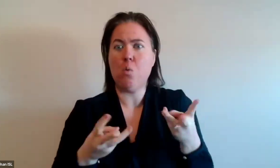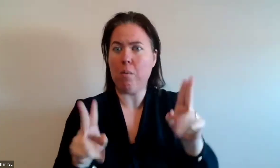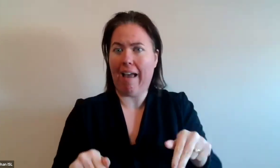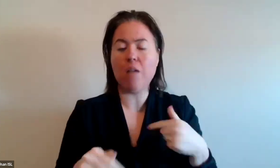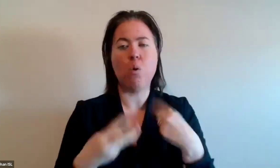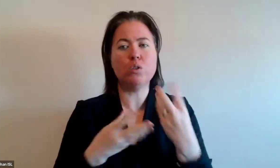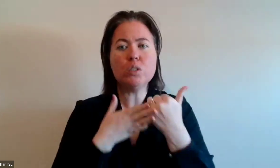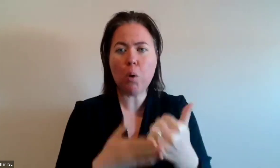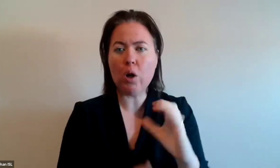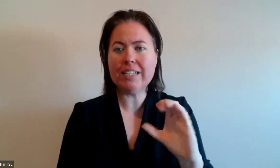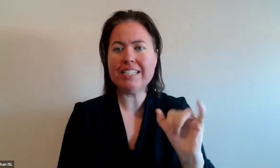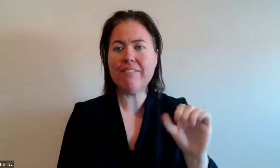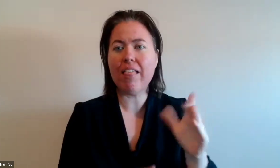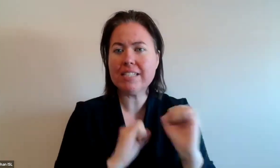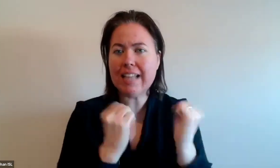civil society,